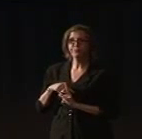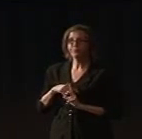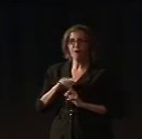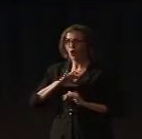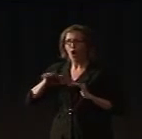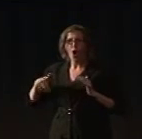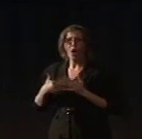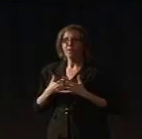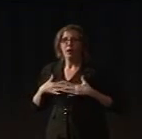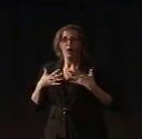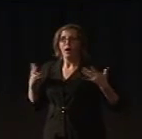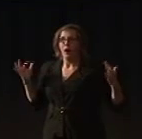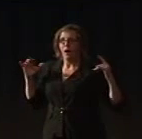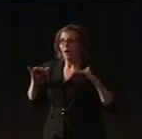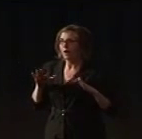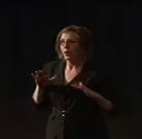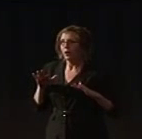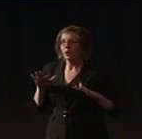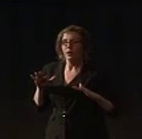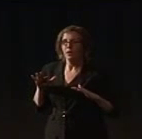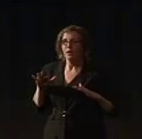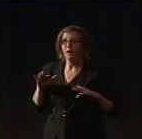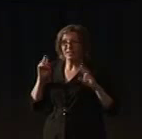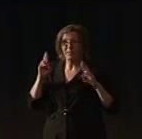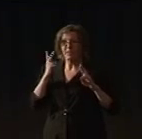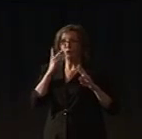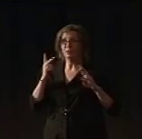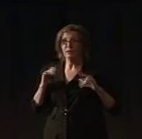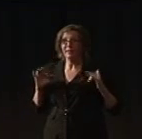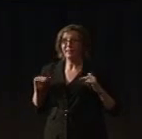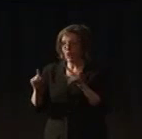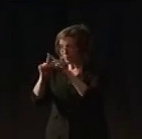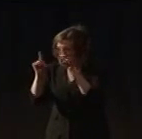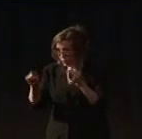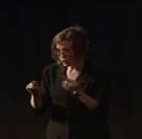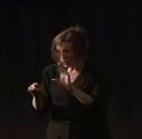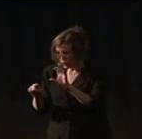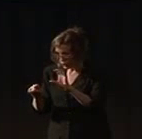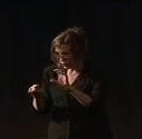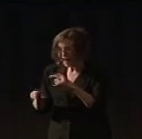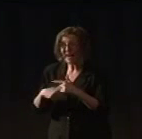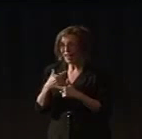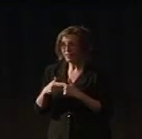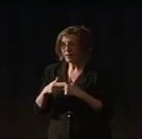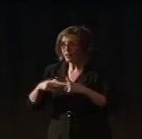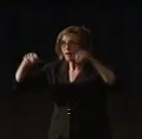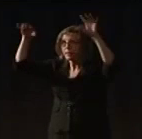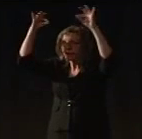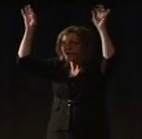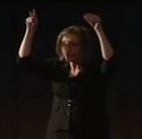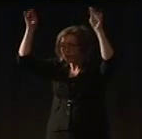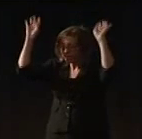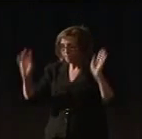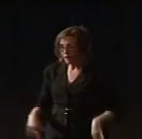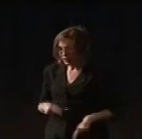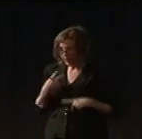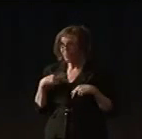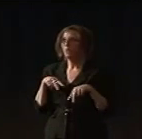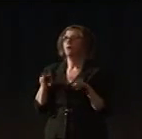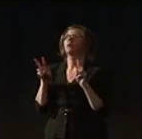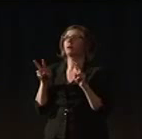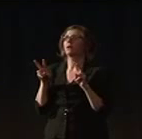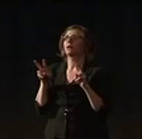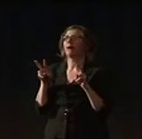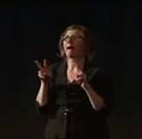there. And they were expecting a poster. And then the white canvas fell, and they saw this, and they